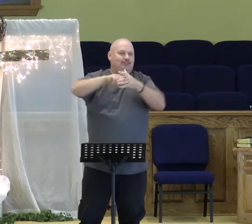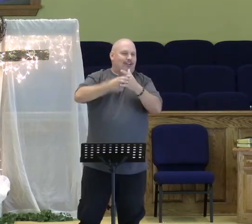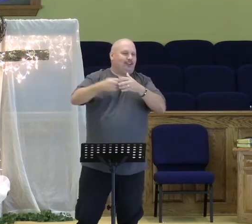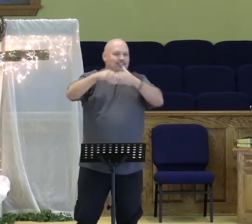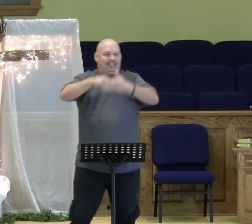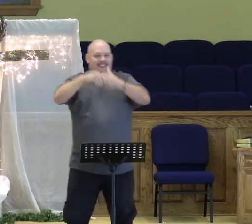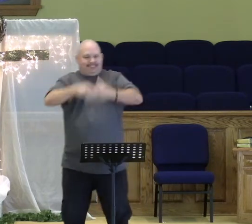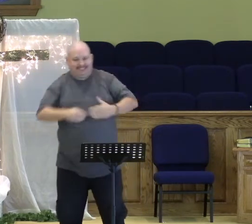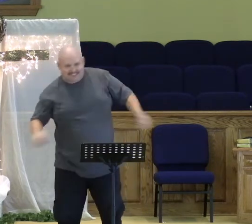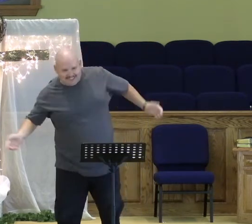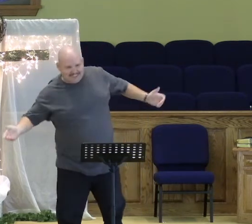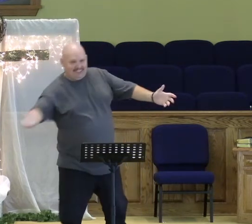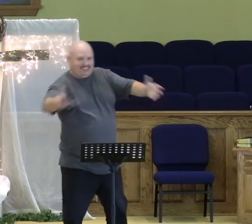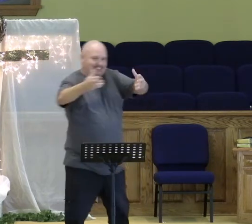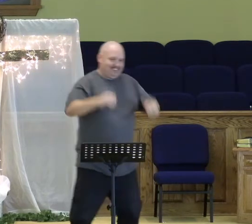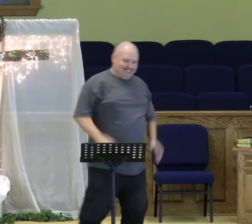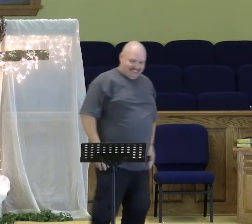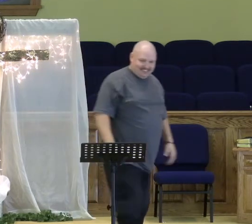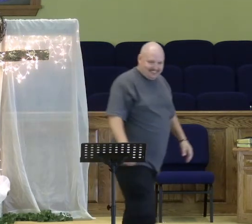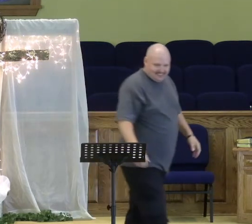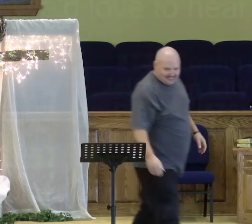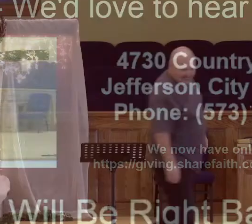so go ahead and start greeting each other.